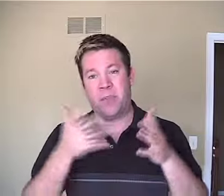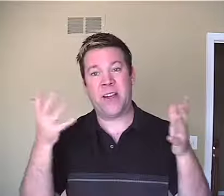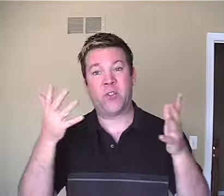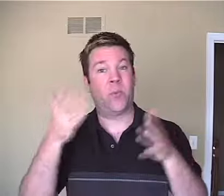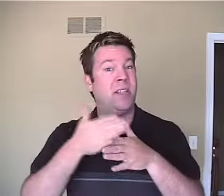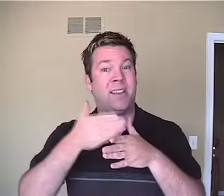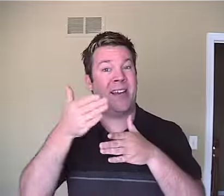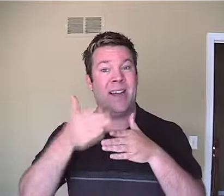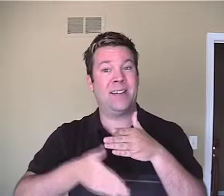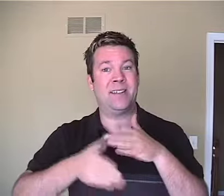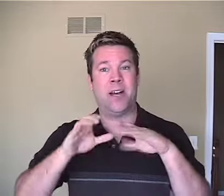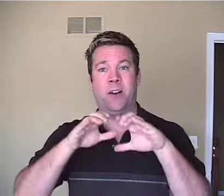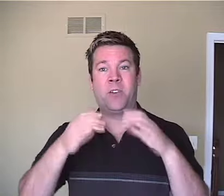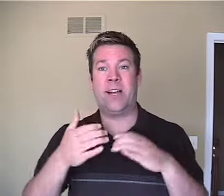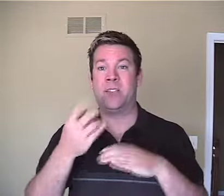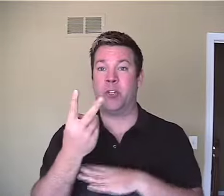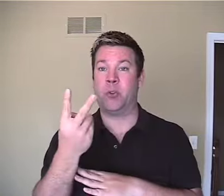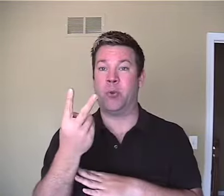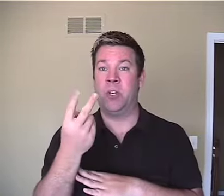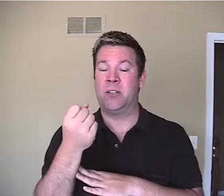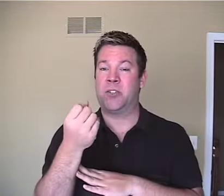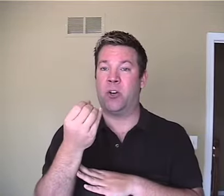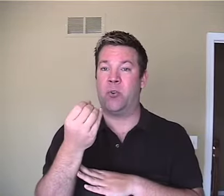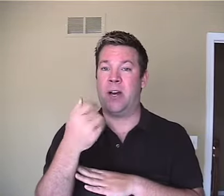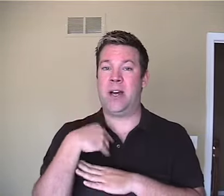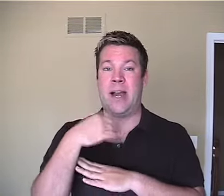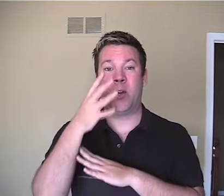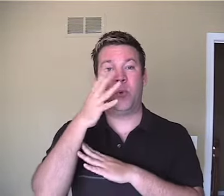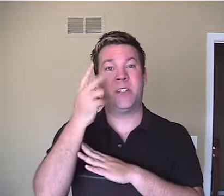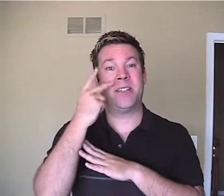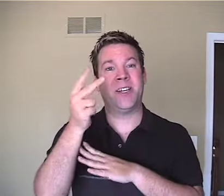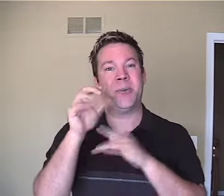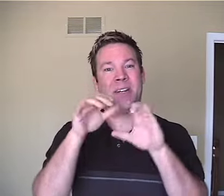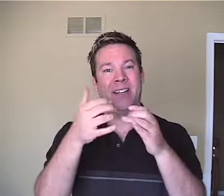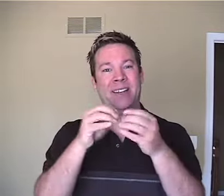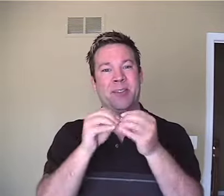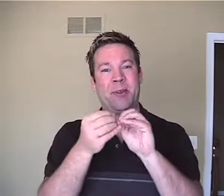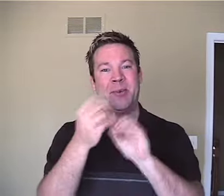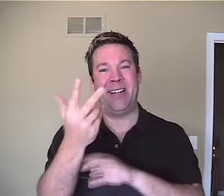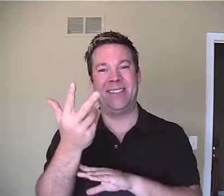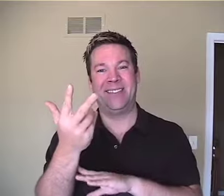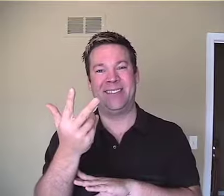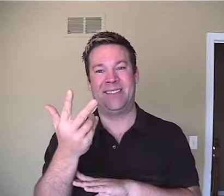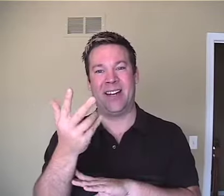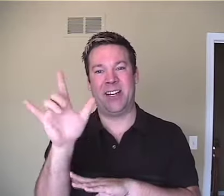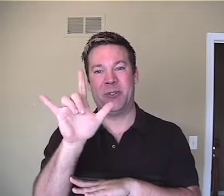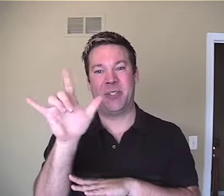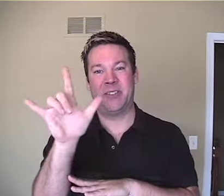That's really the end of class 2. So I will see you in class number 3. Adios.